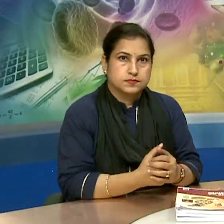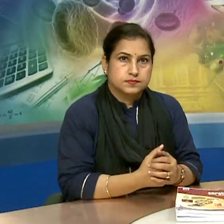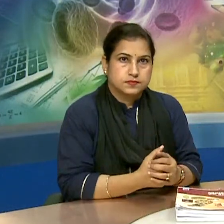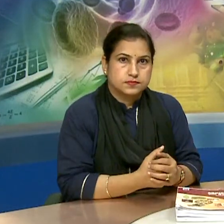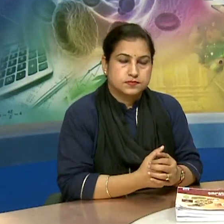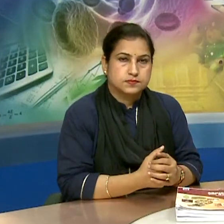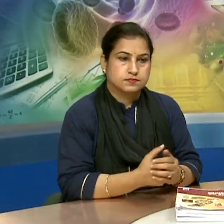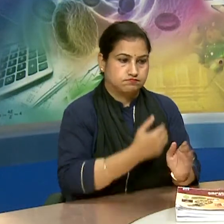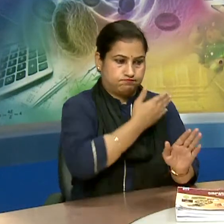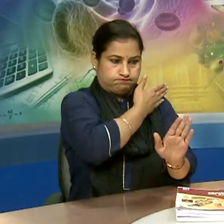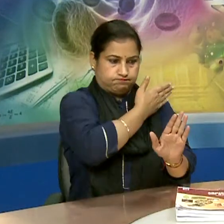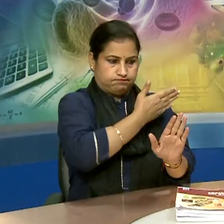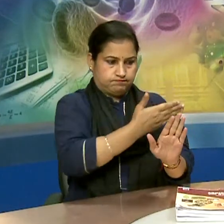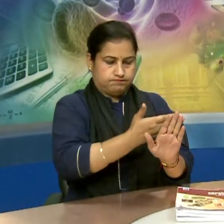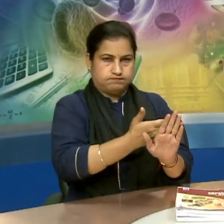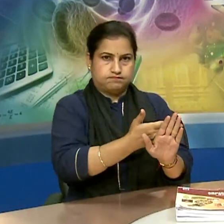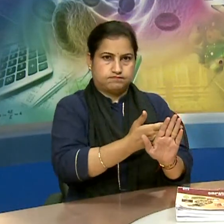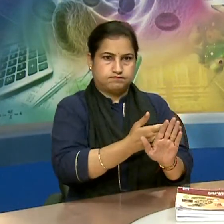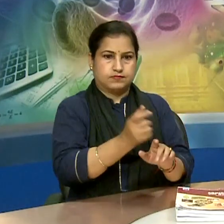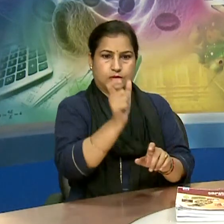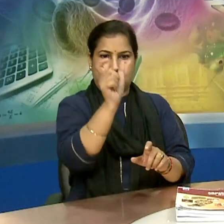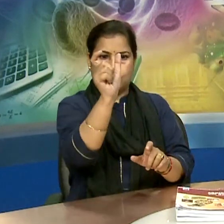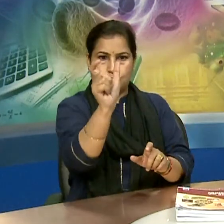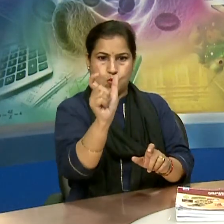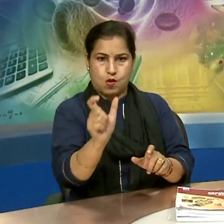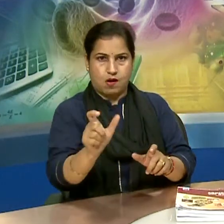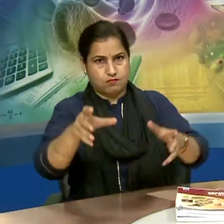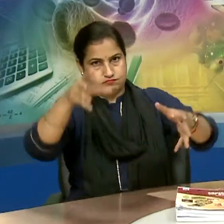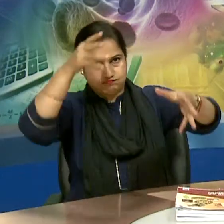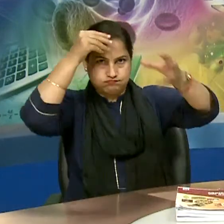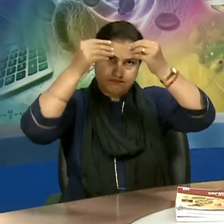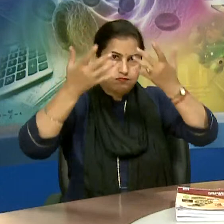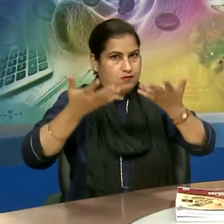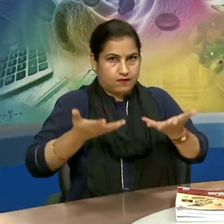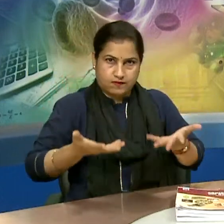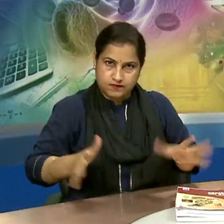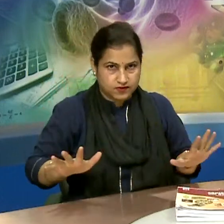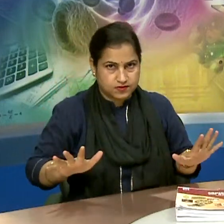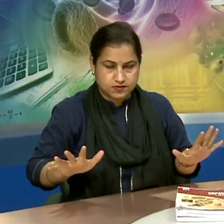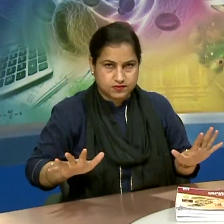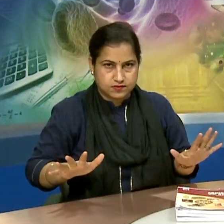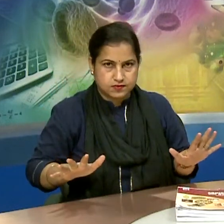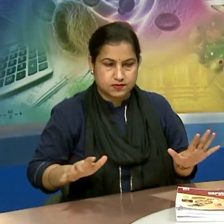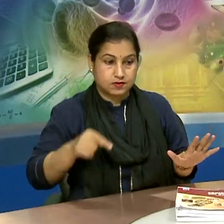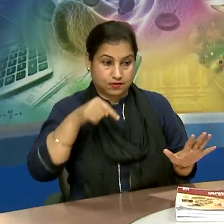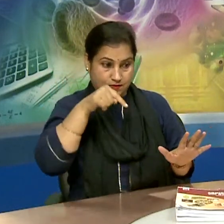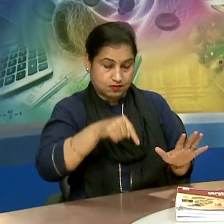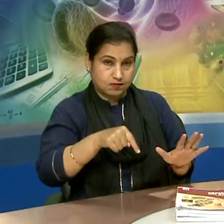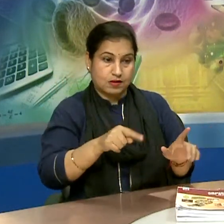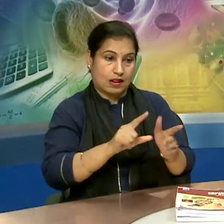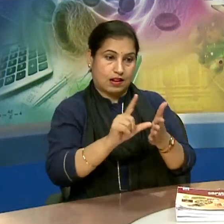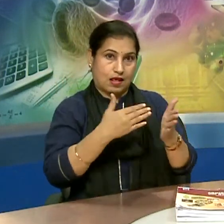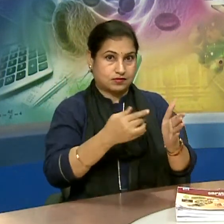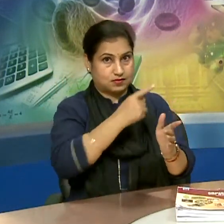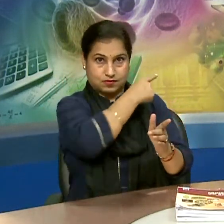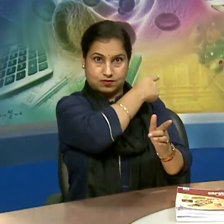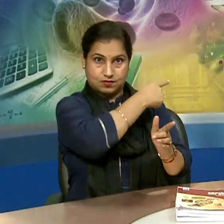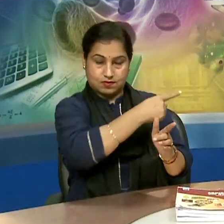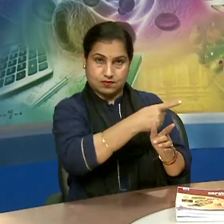Till now, we have understood the new words.